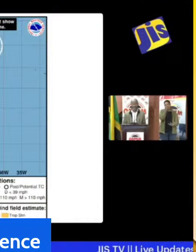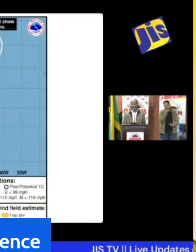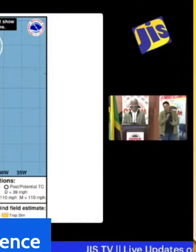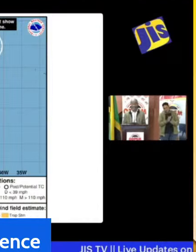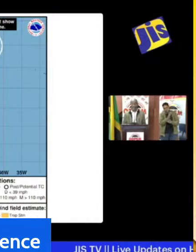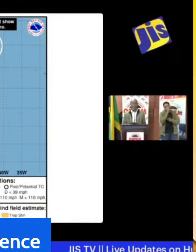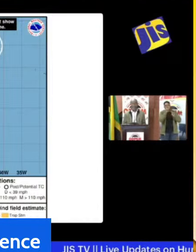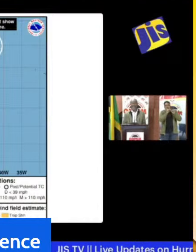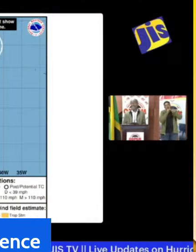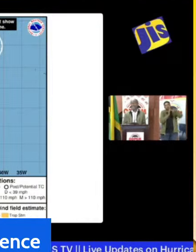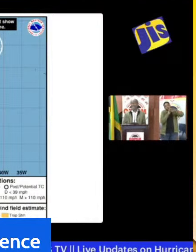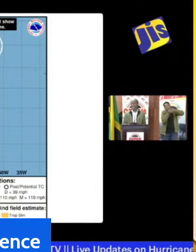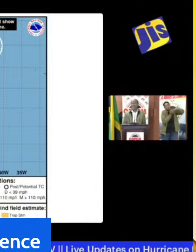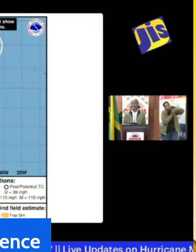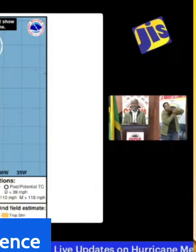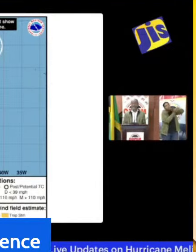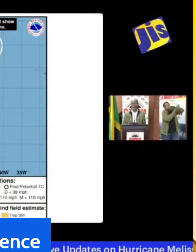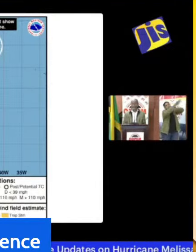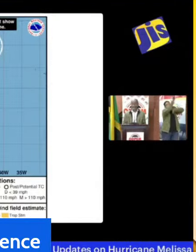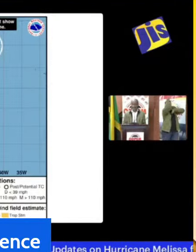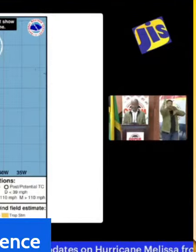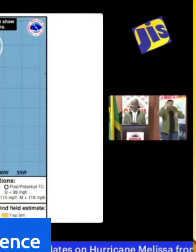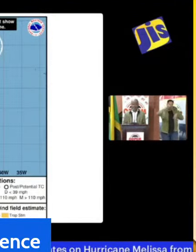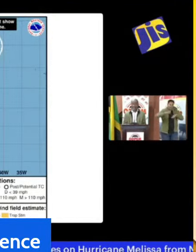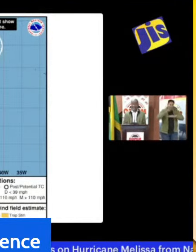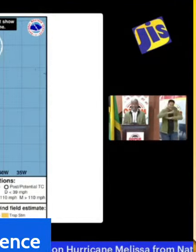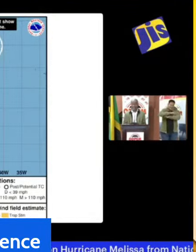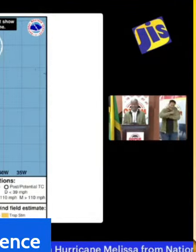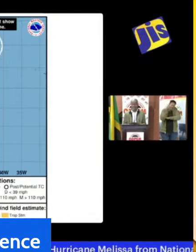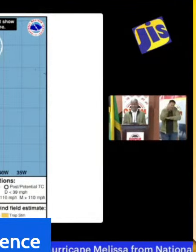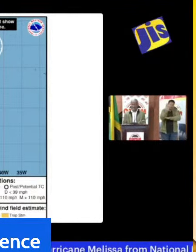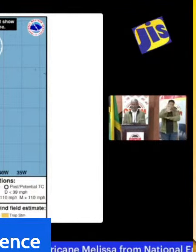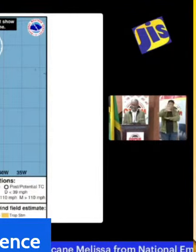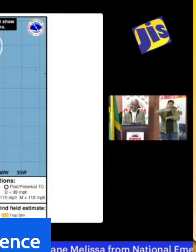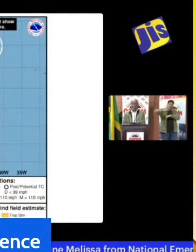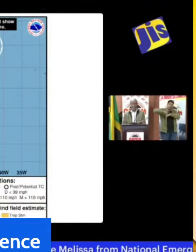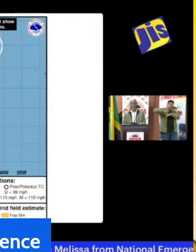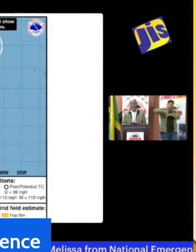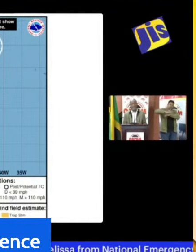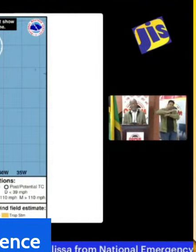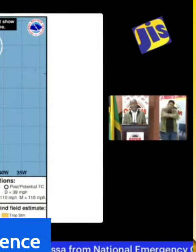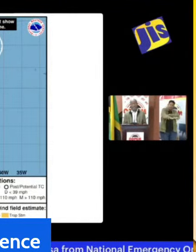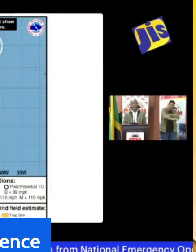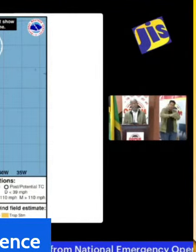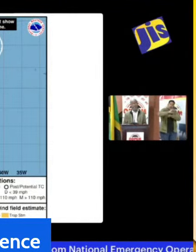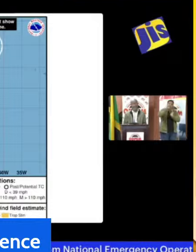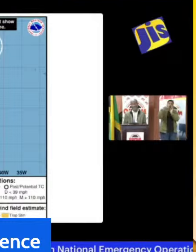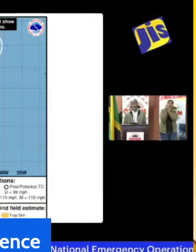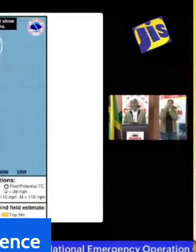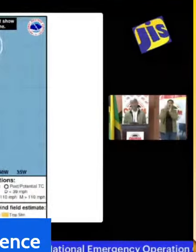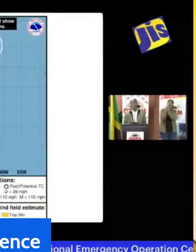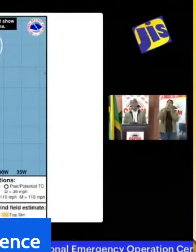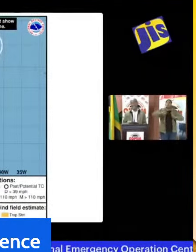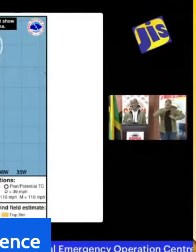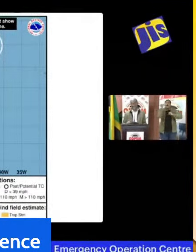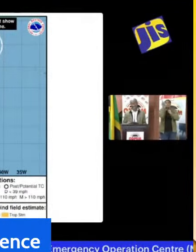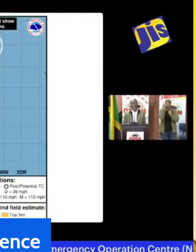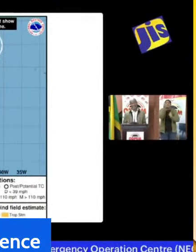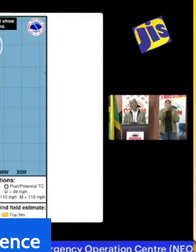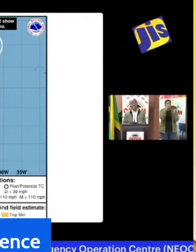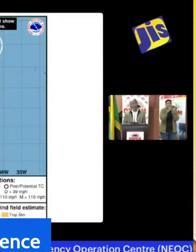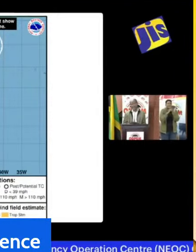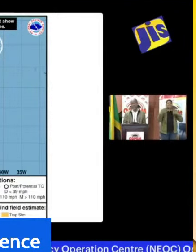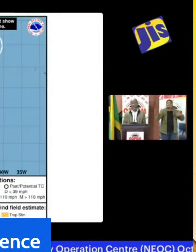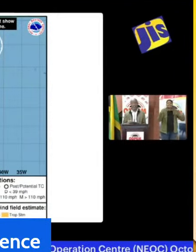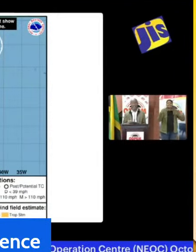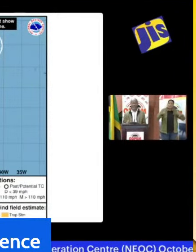the island. By late in the day, by evening hours, we are expecting to see that center, still